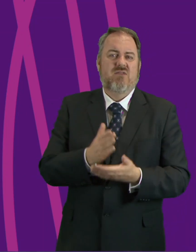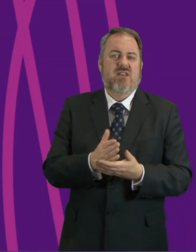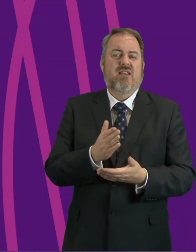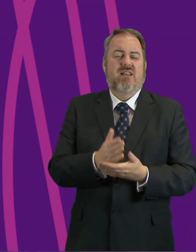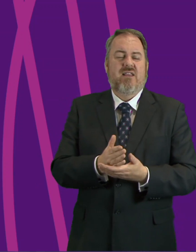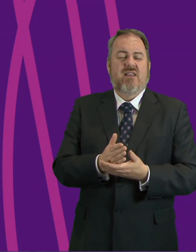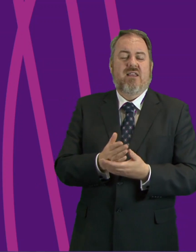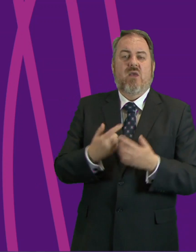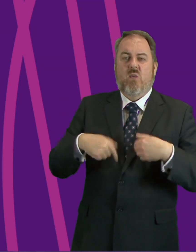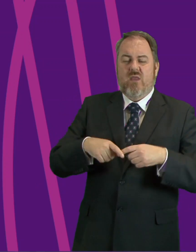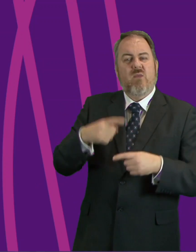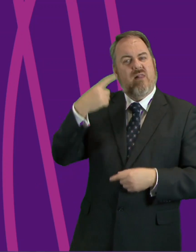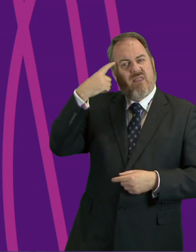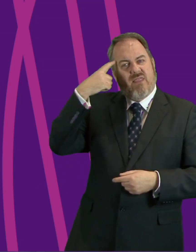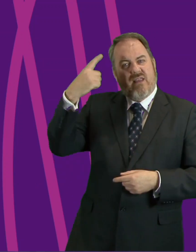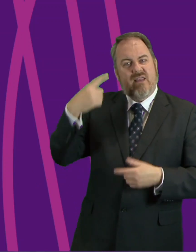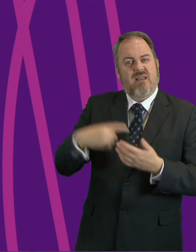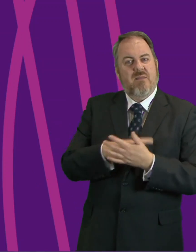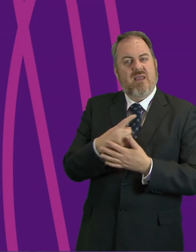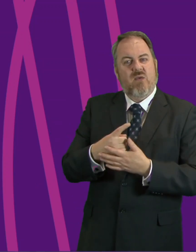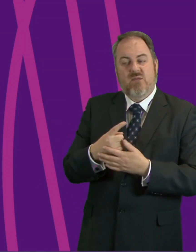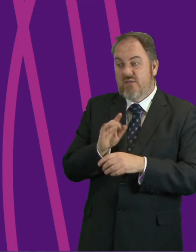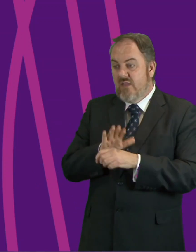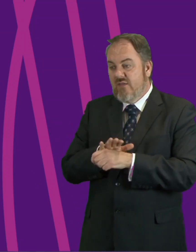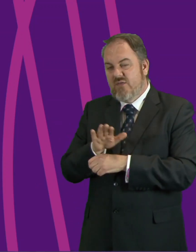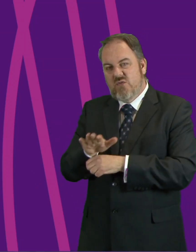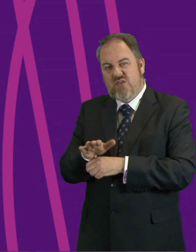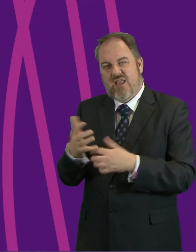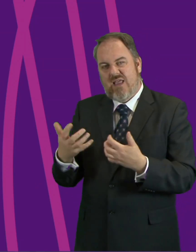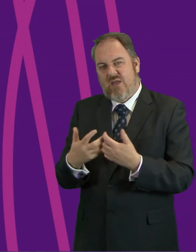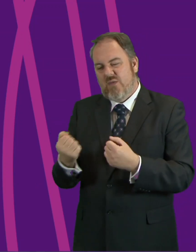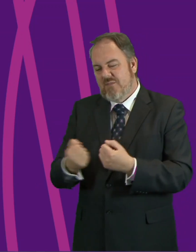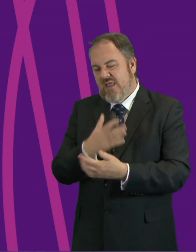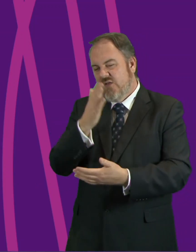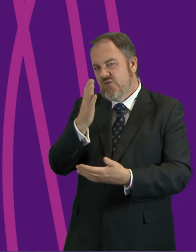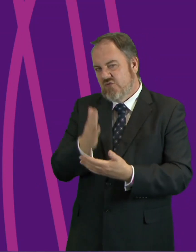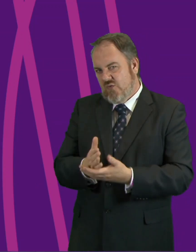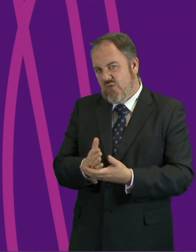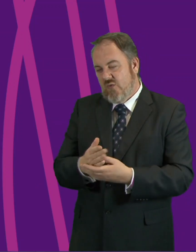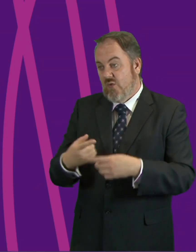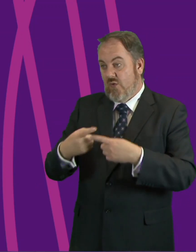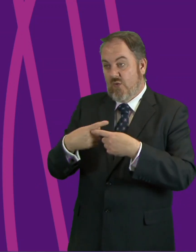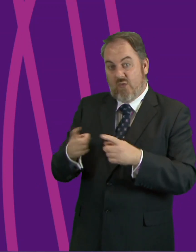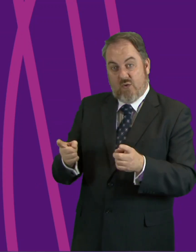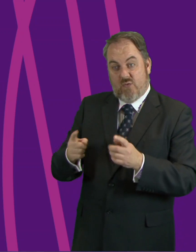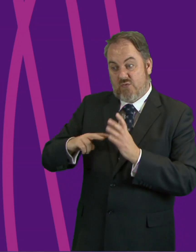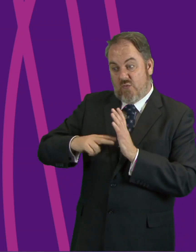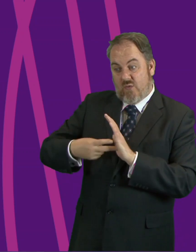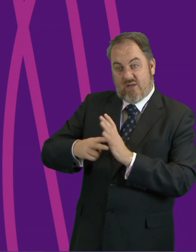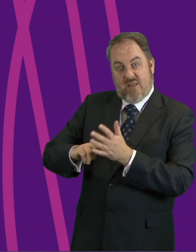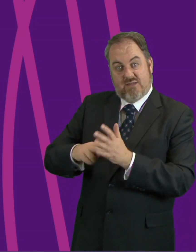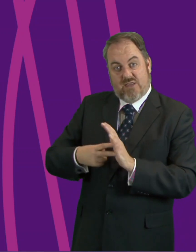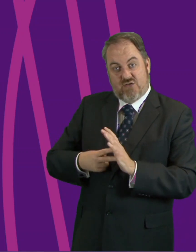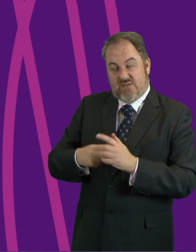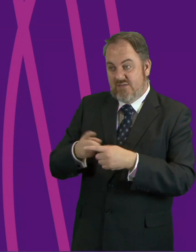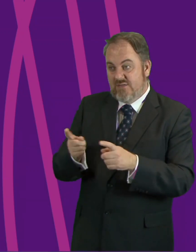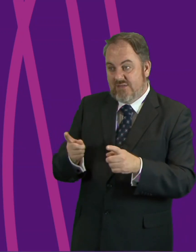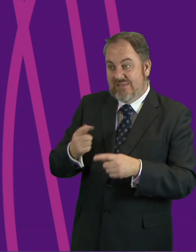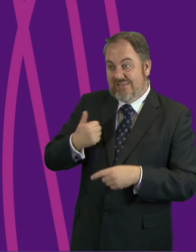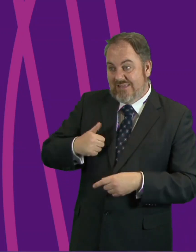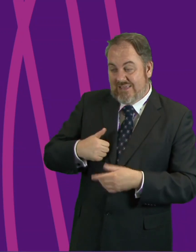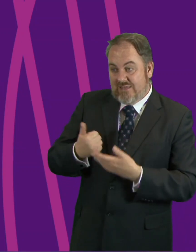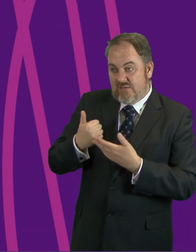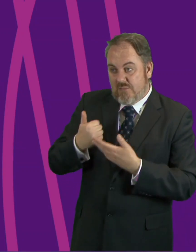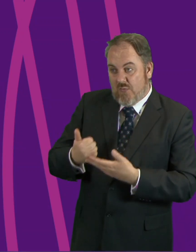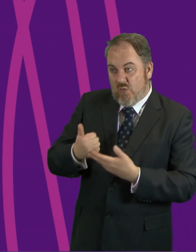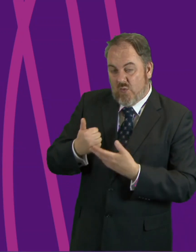but we will be considering as we move forward how we ensure that those organisations and sectors who need support can get that